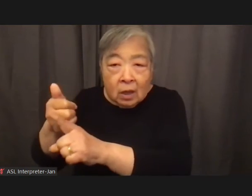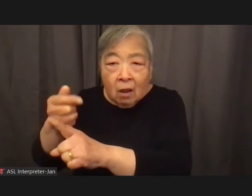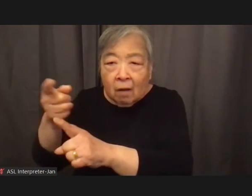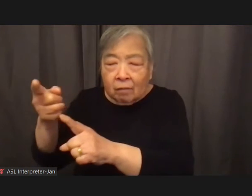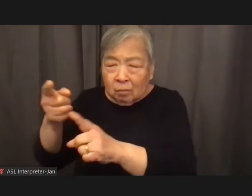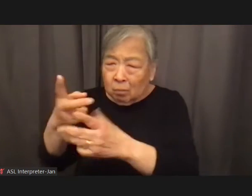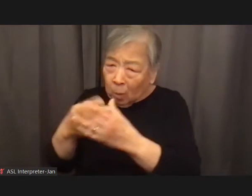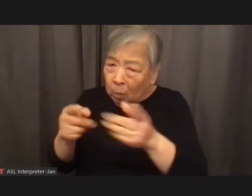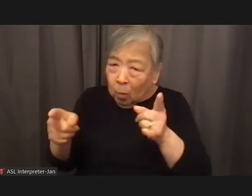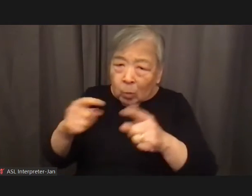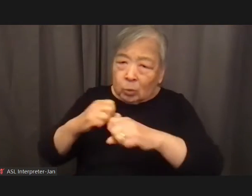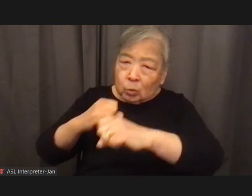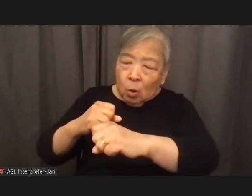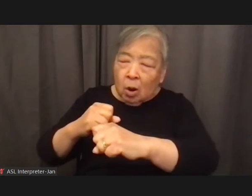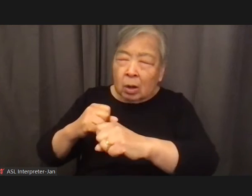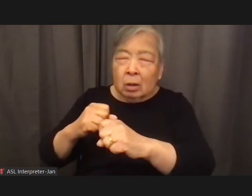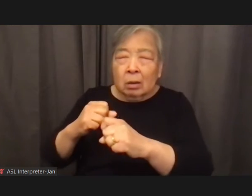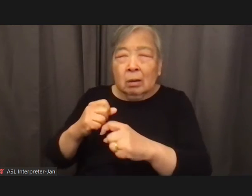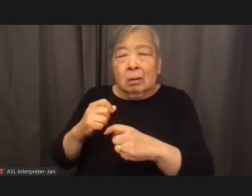but we felt that